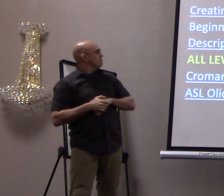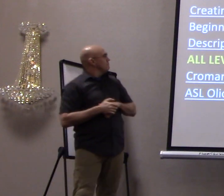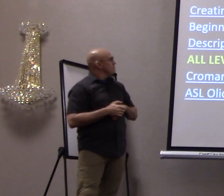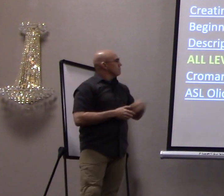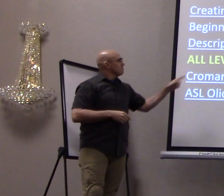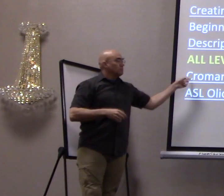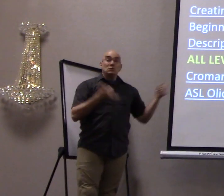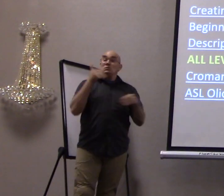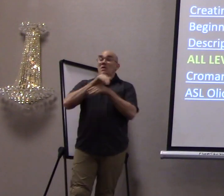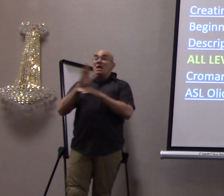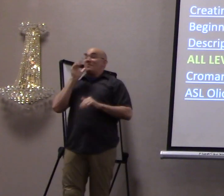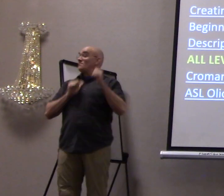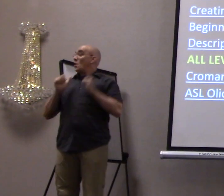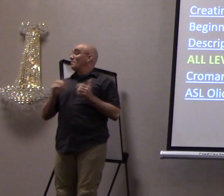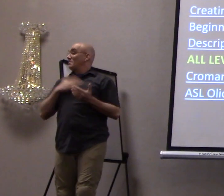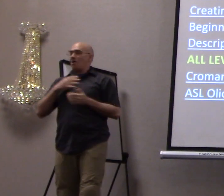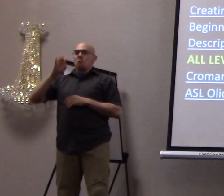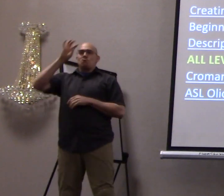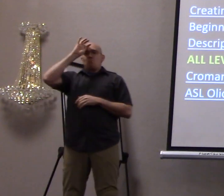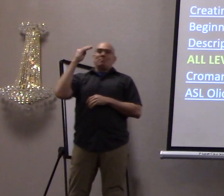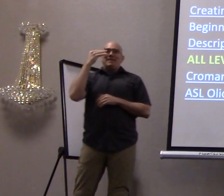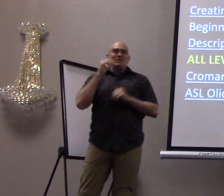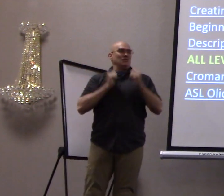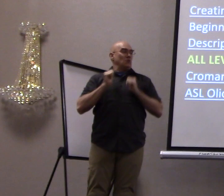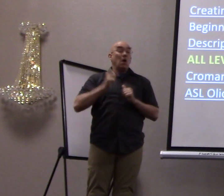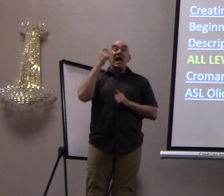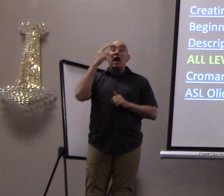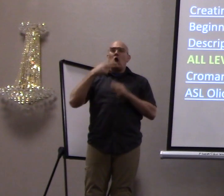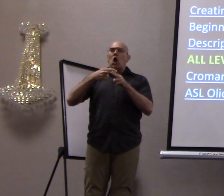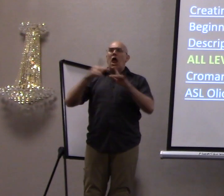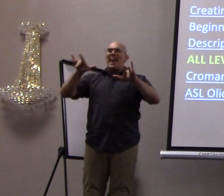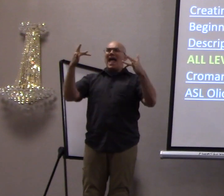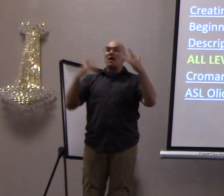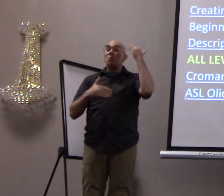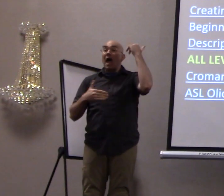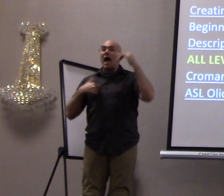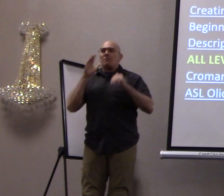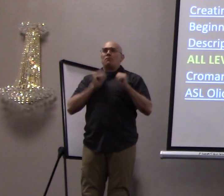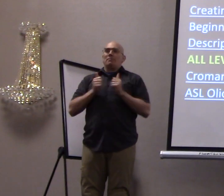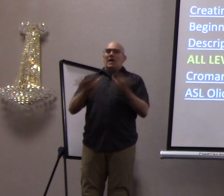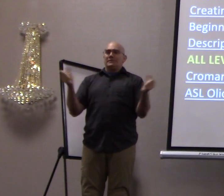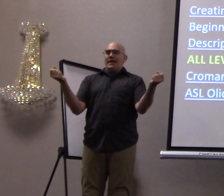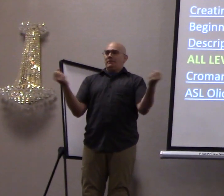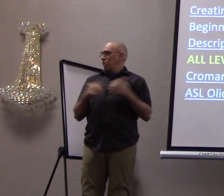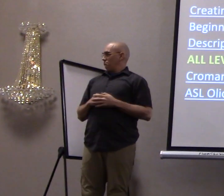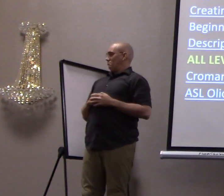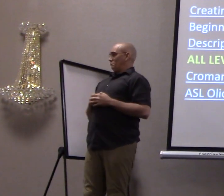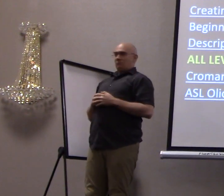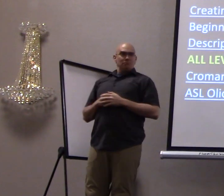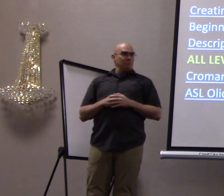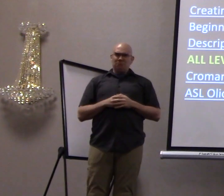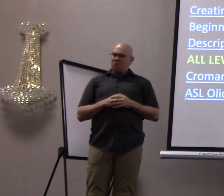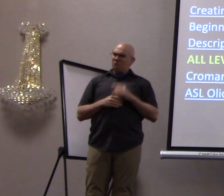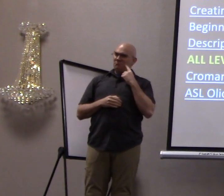visually how to make it successful. Tonight I will be performing my Prom Mania light because I will